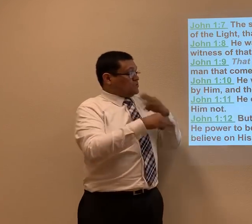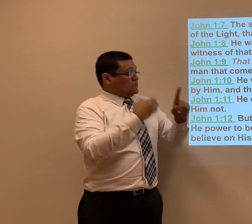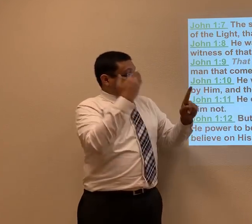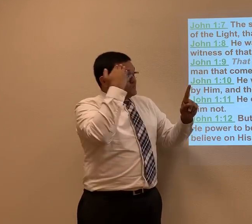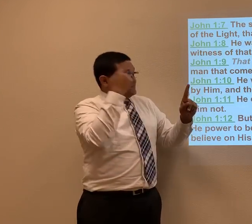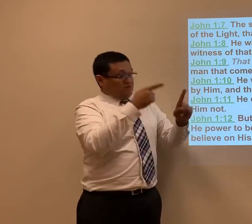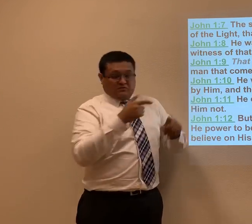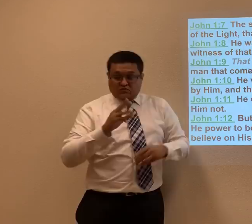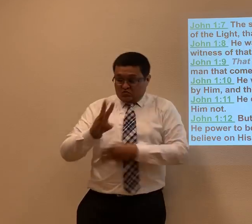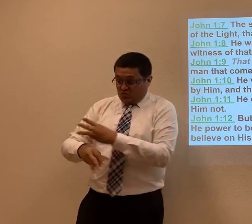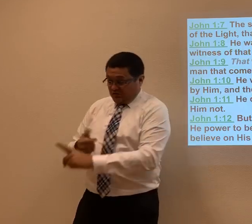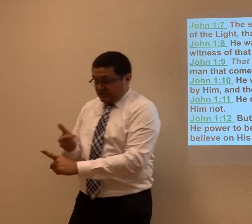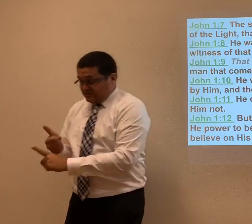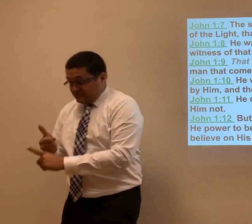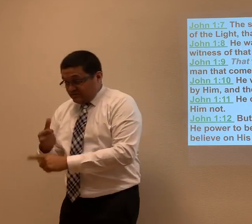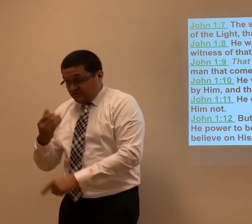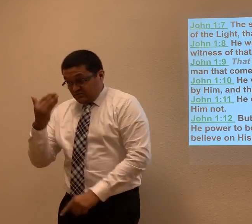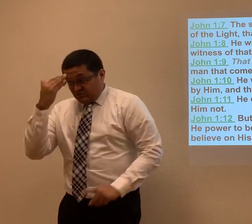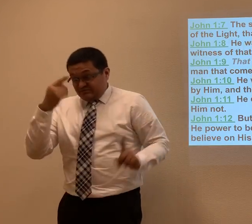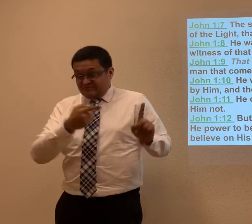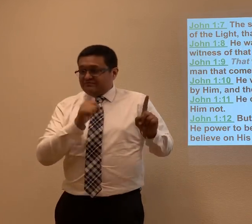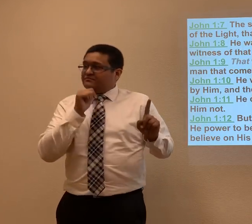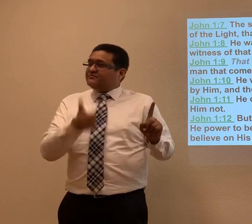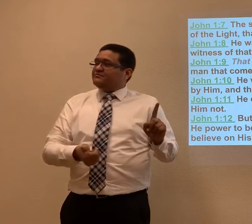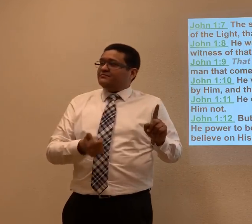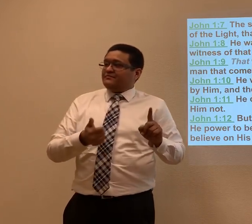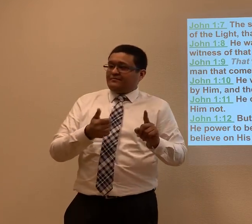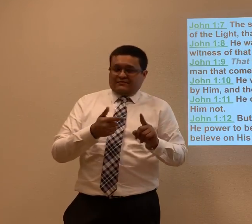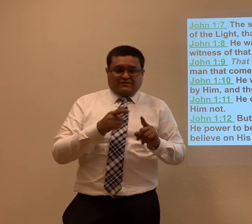this next part says, and the world knew him not.